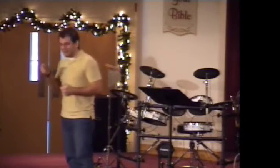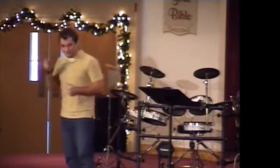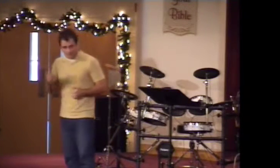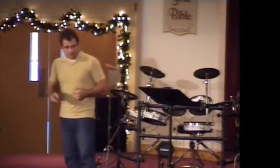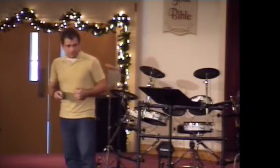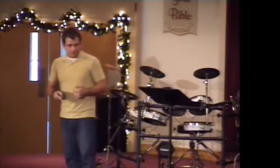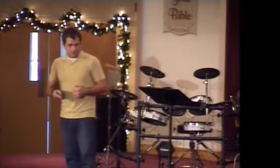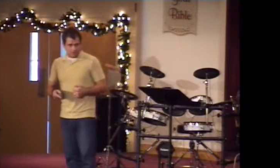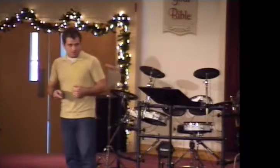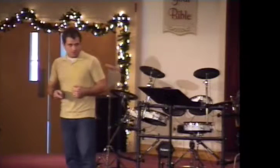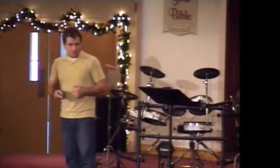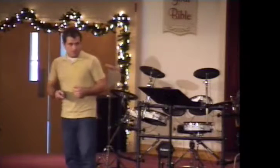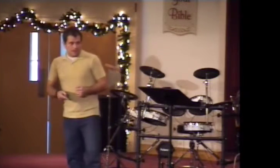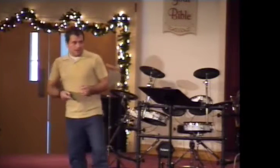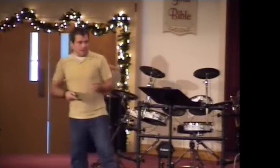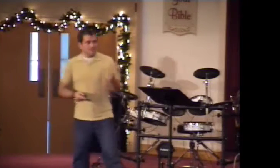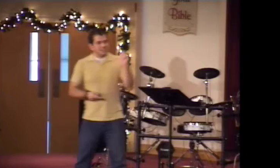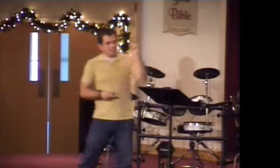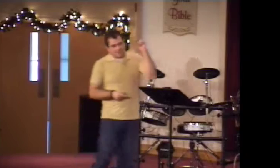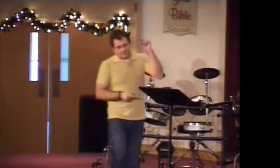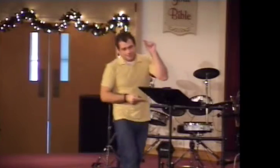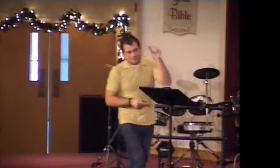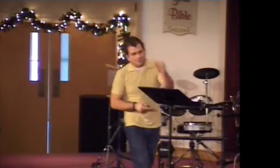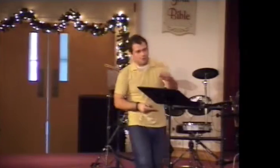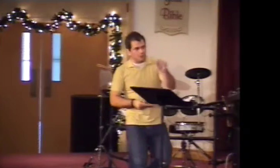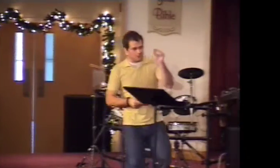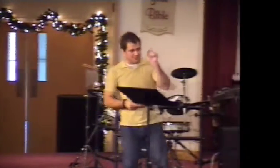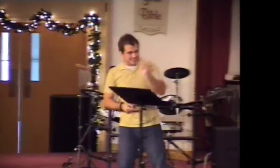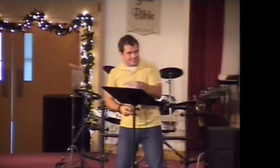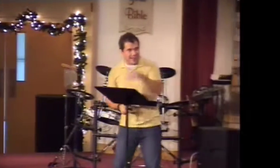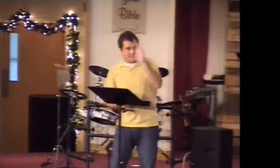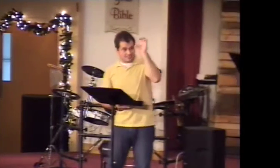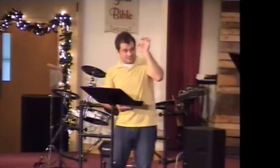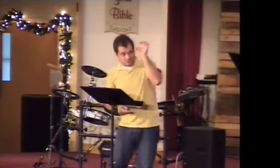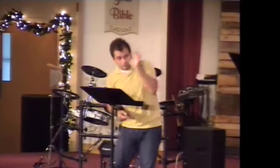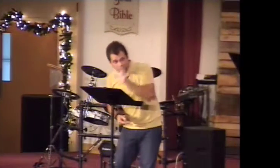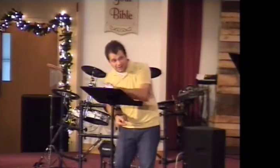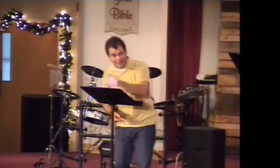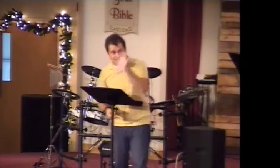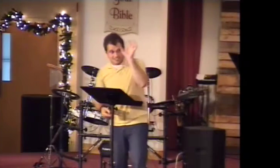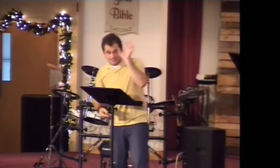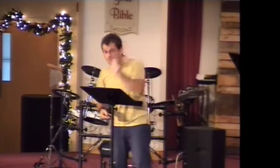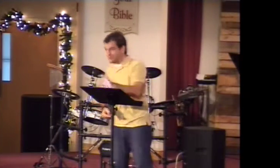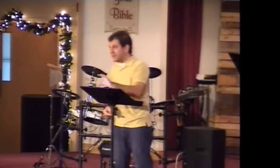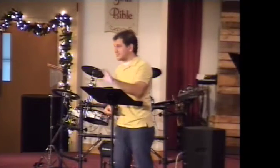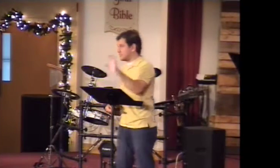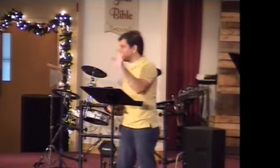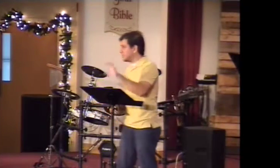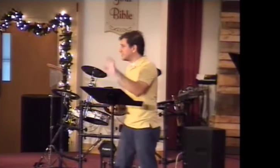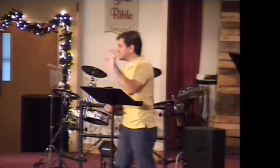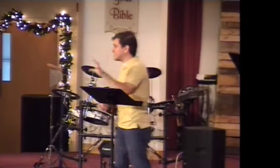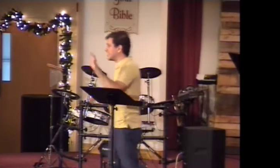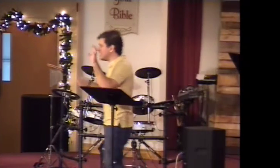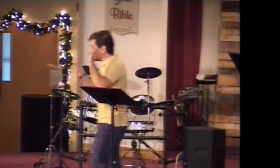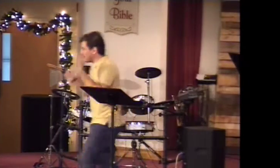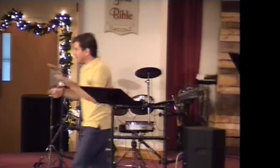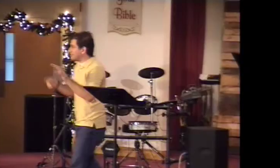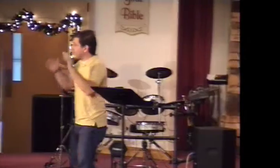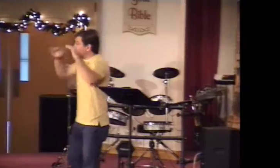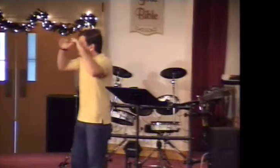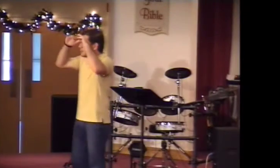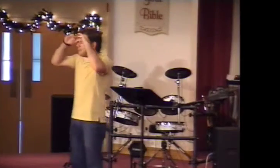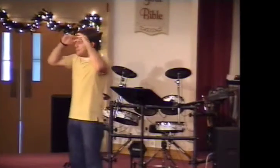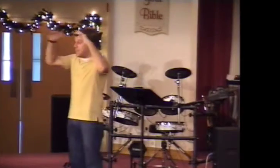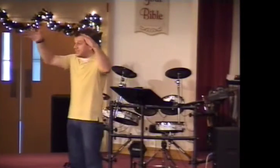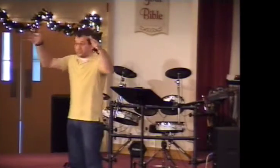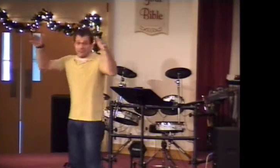thank God for hearing you? Even in the midst of turmoil and sadness and crazy stress, are you willing to say, God,